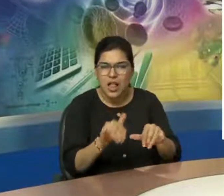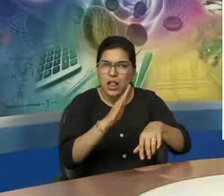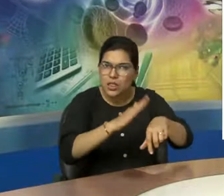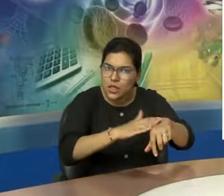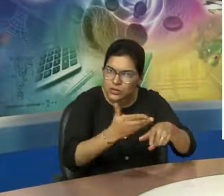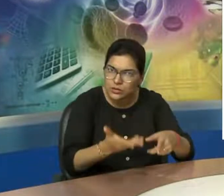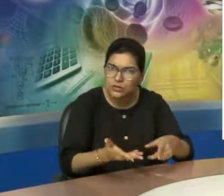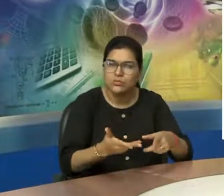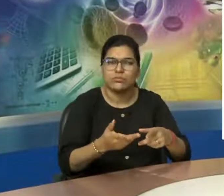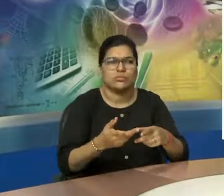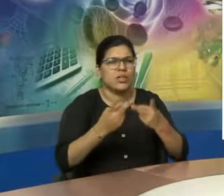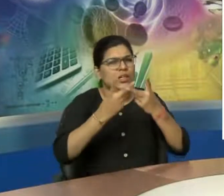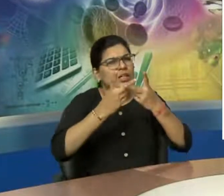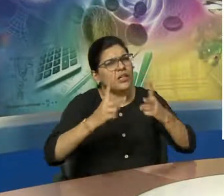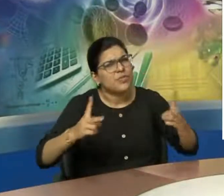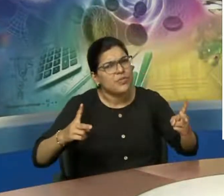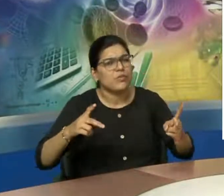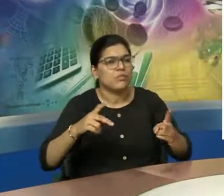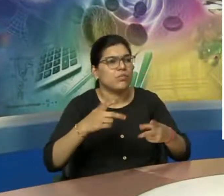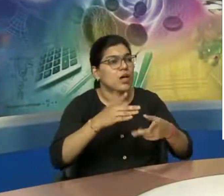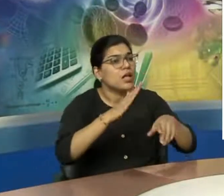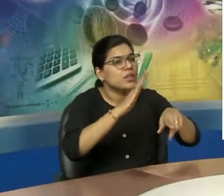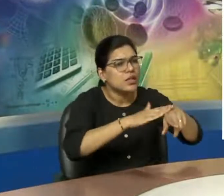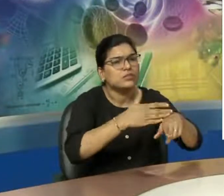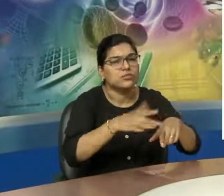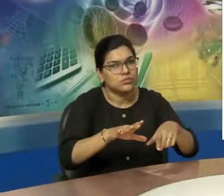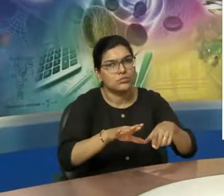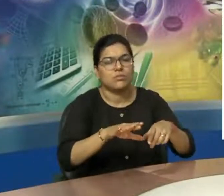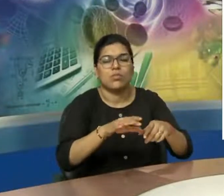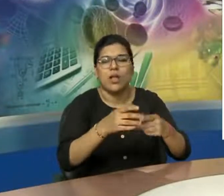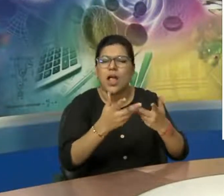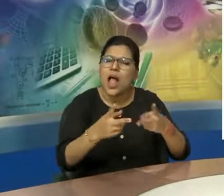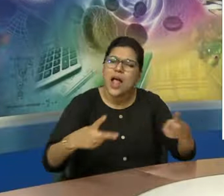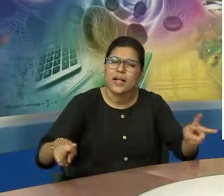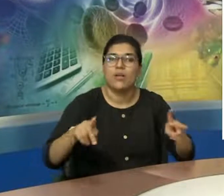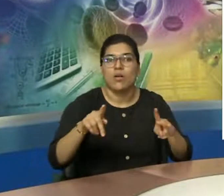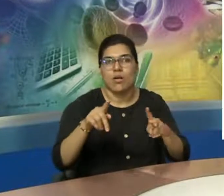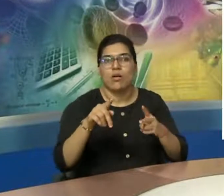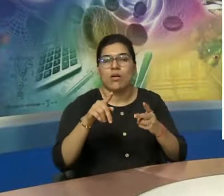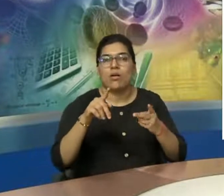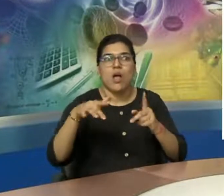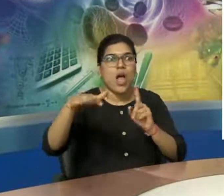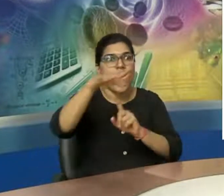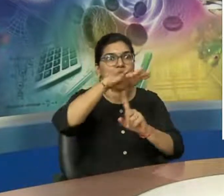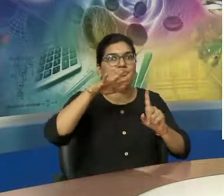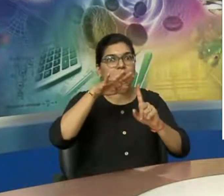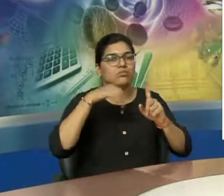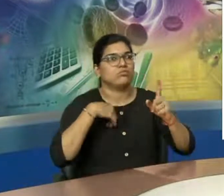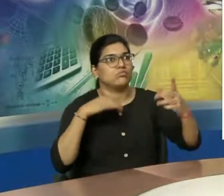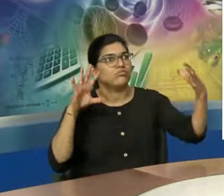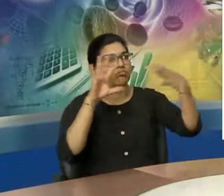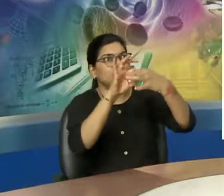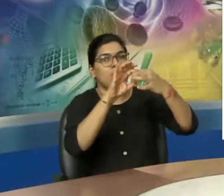All those things which we can touch and hold, all those materials